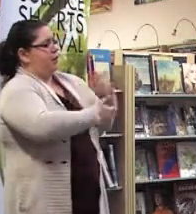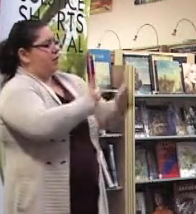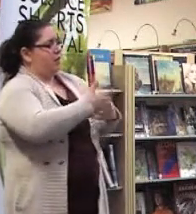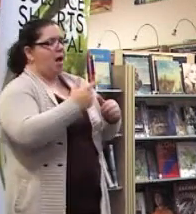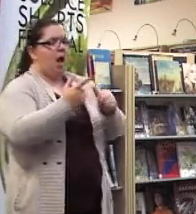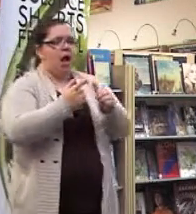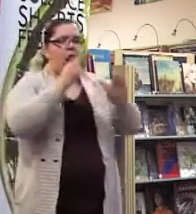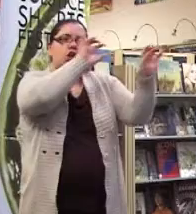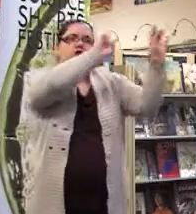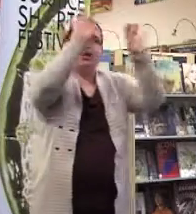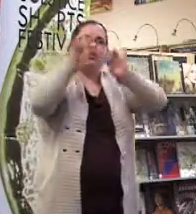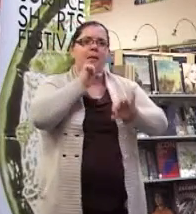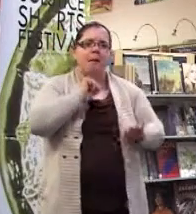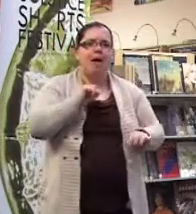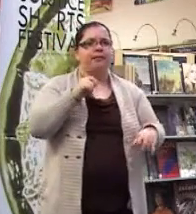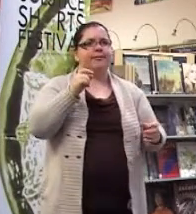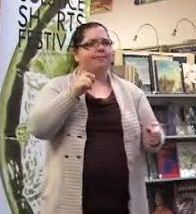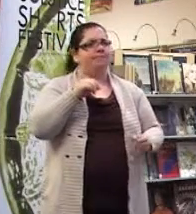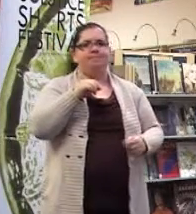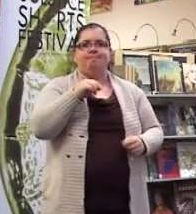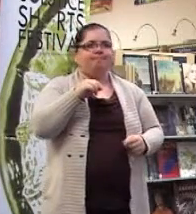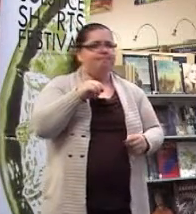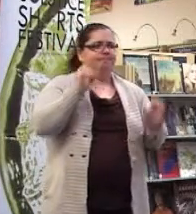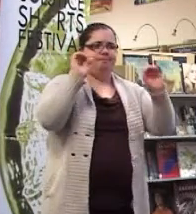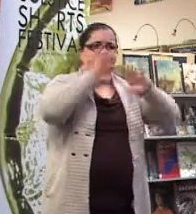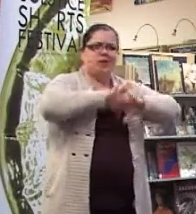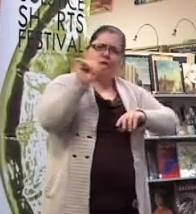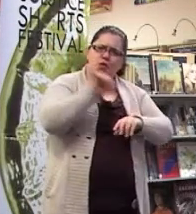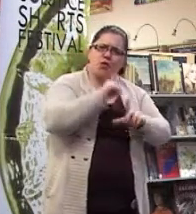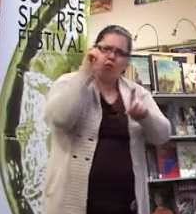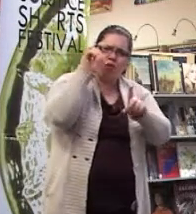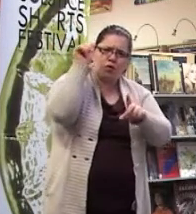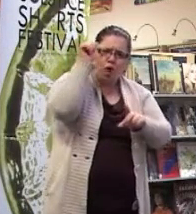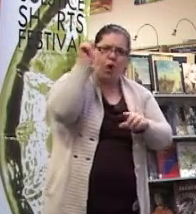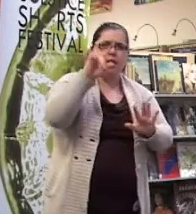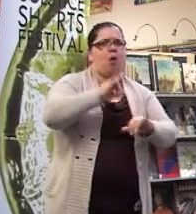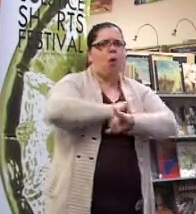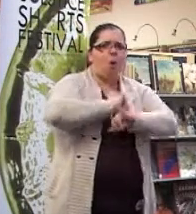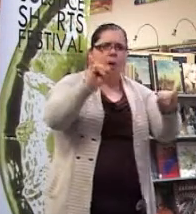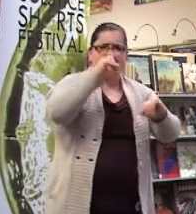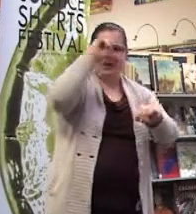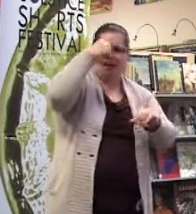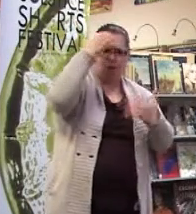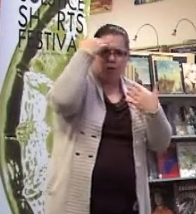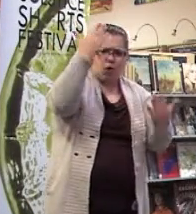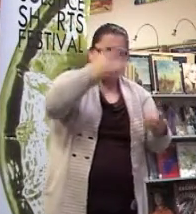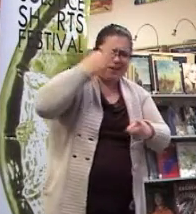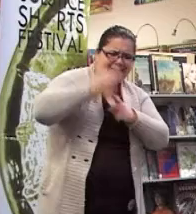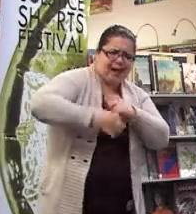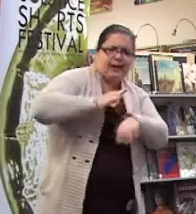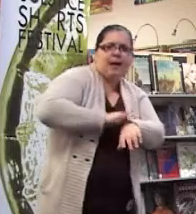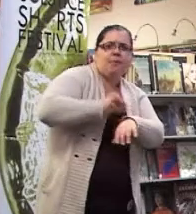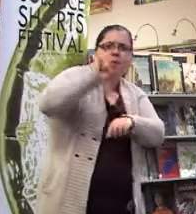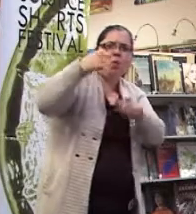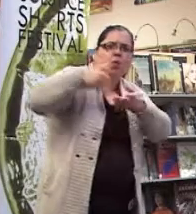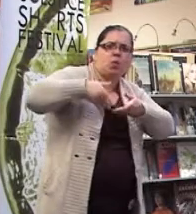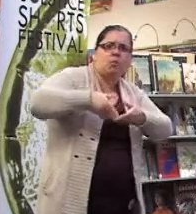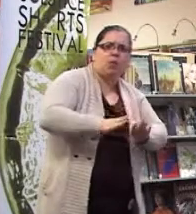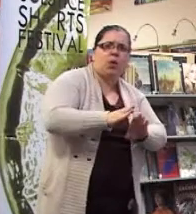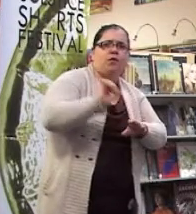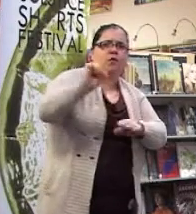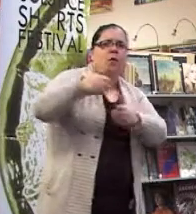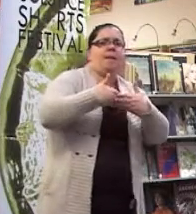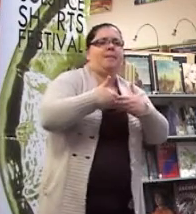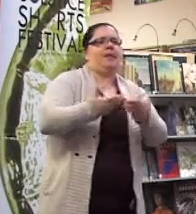the astrologer shakes his head, looking very perplexed. You should know, Prem, what a travesty that is in India, not to know the exact time of your child's